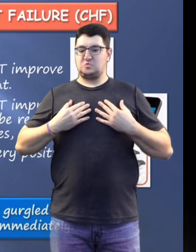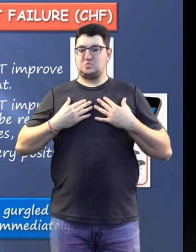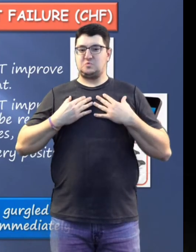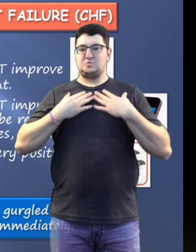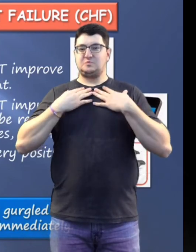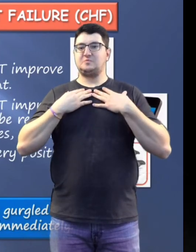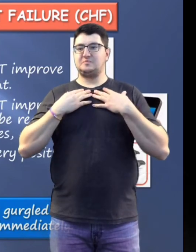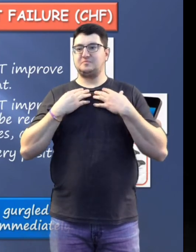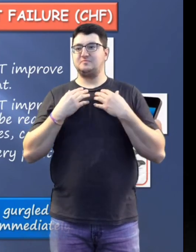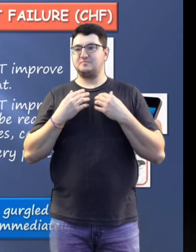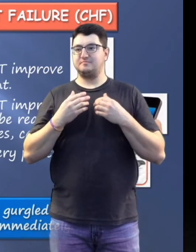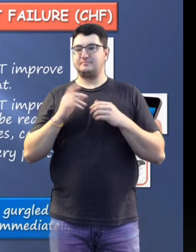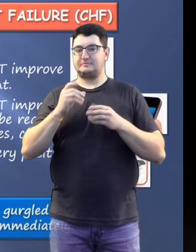immediately.